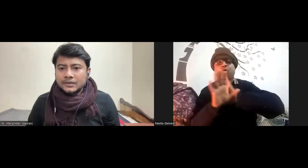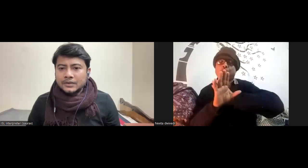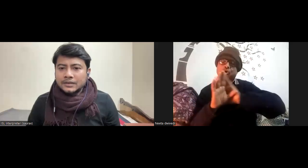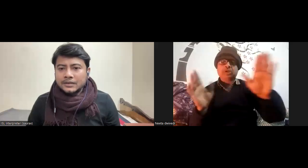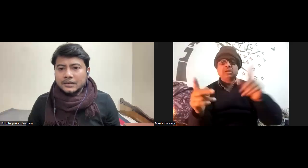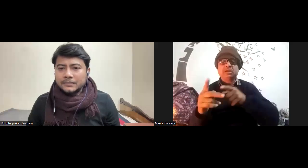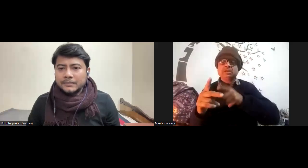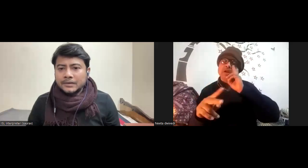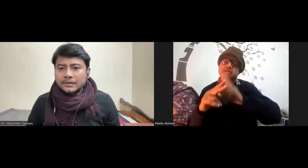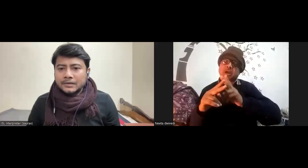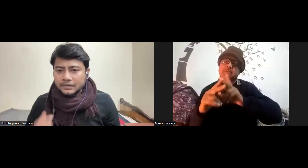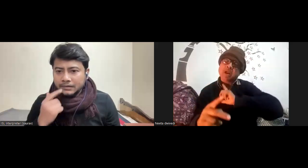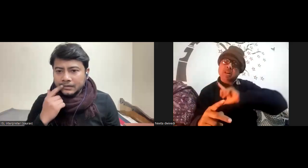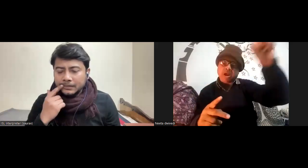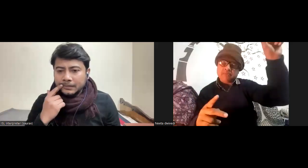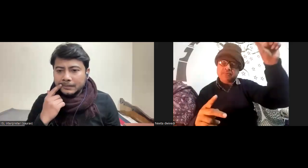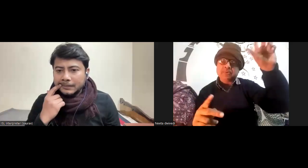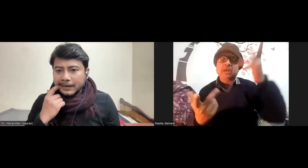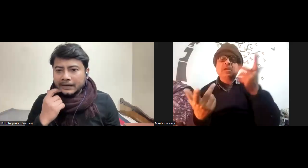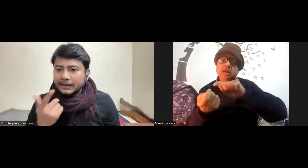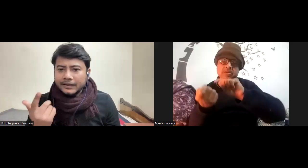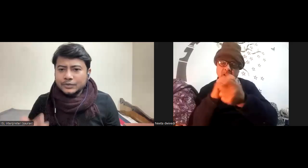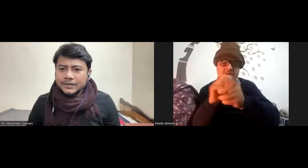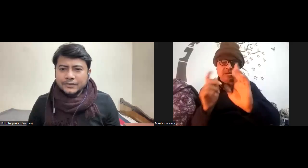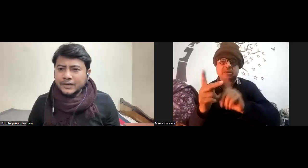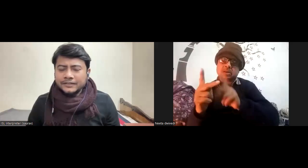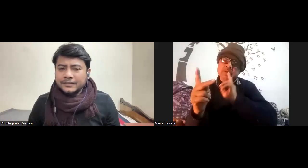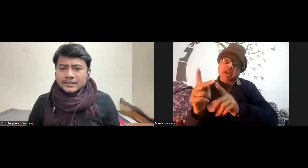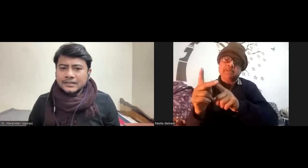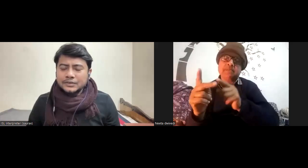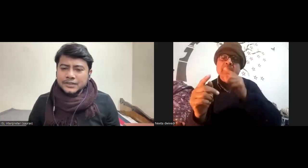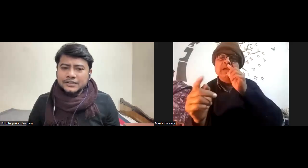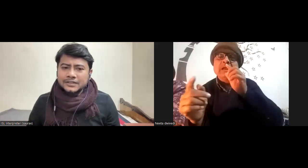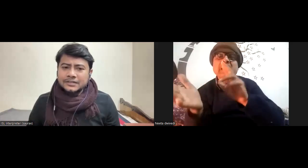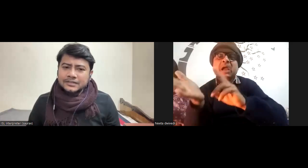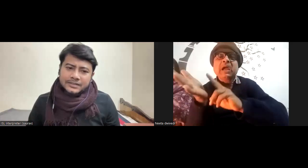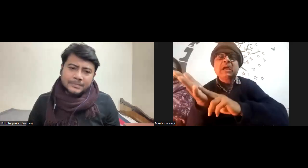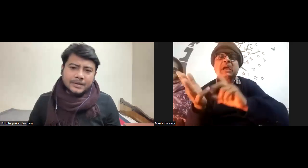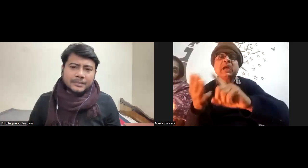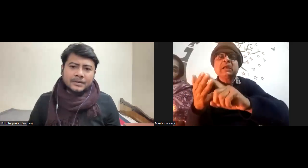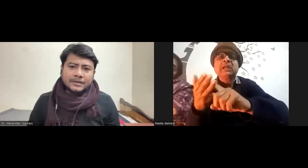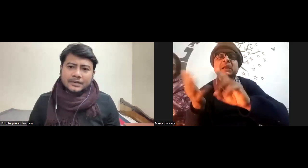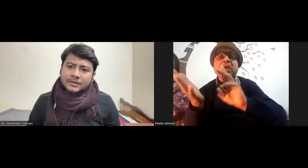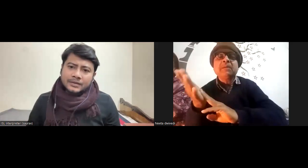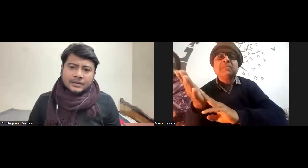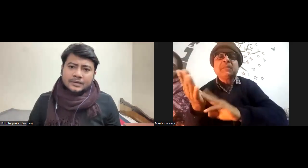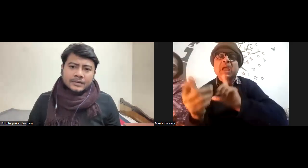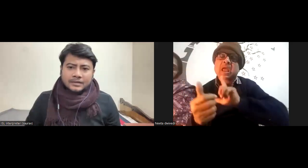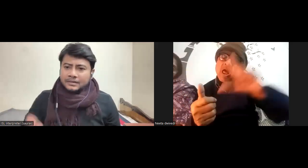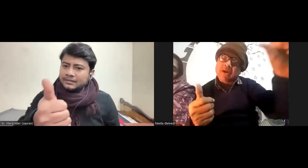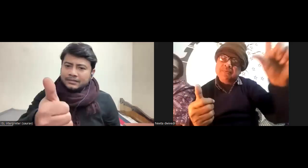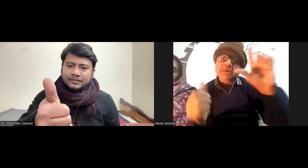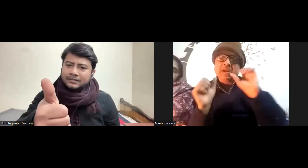rounds on the Neem, and he can use that for life. Doesn't need to change it. No, Same no, Mala. no, no, no need, no